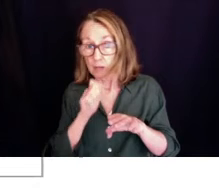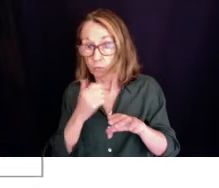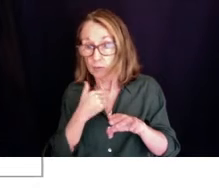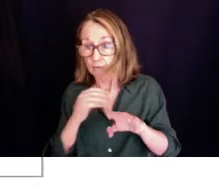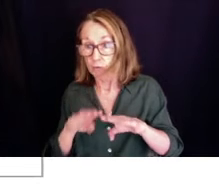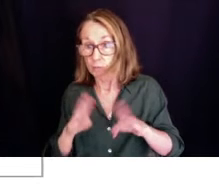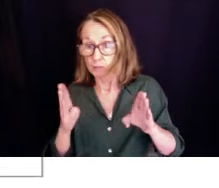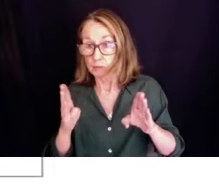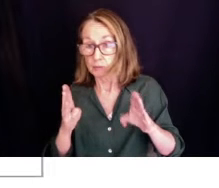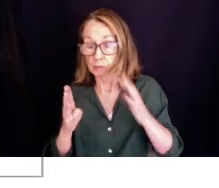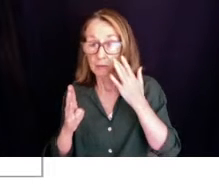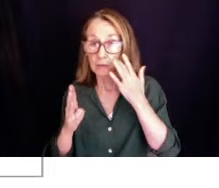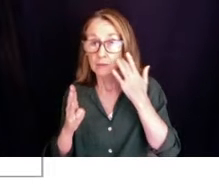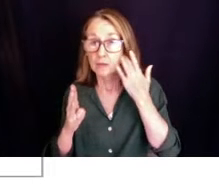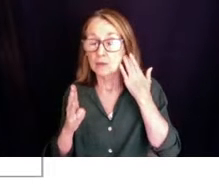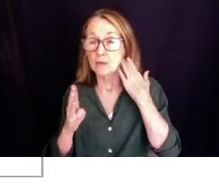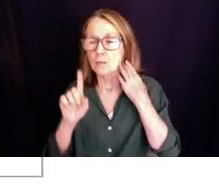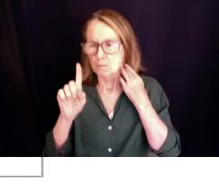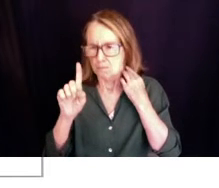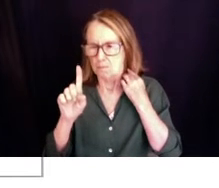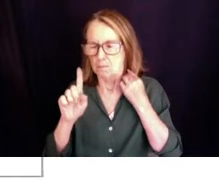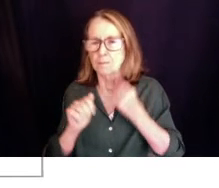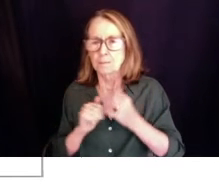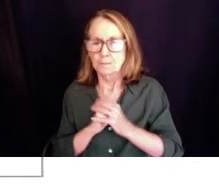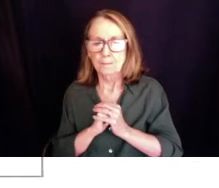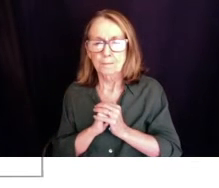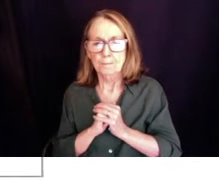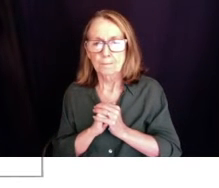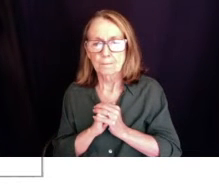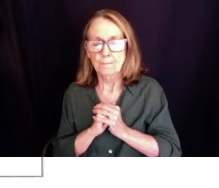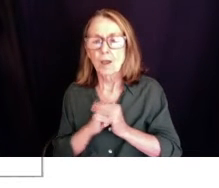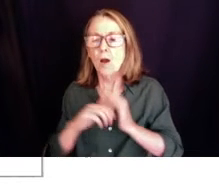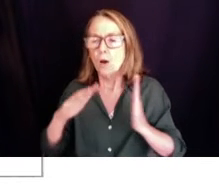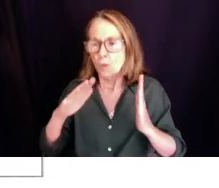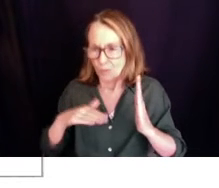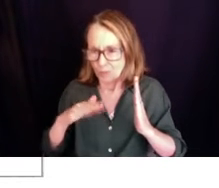have, I don't have it open. Oh, you mean so,